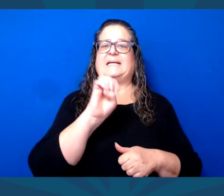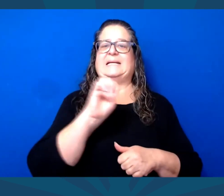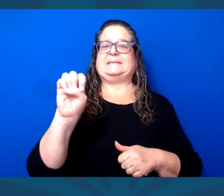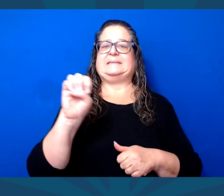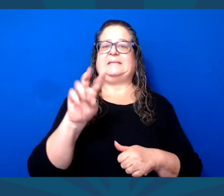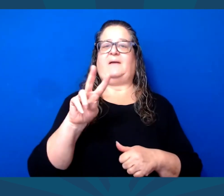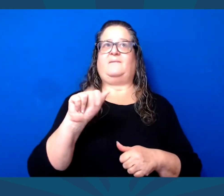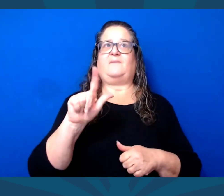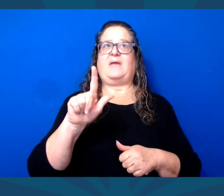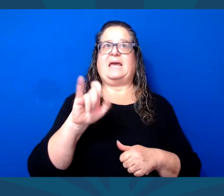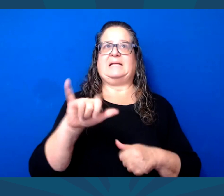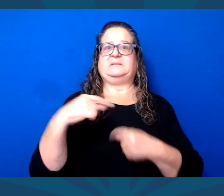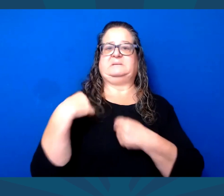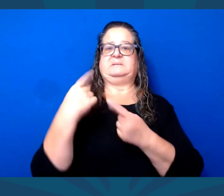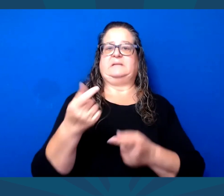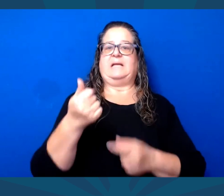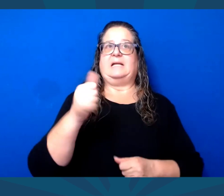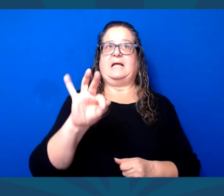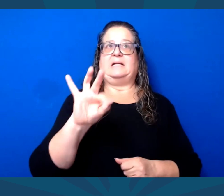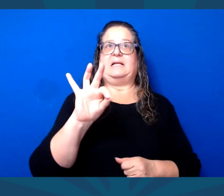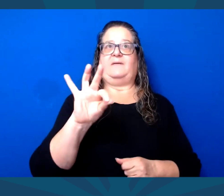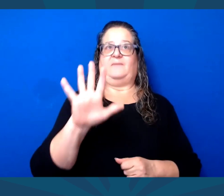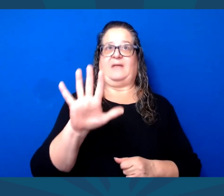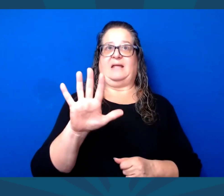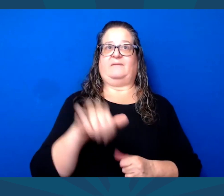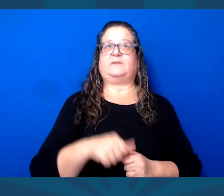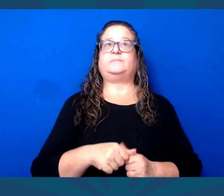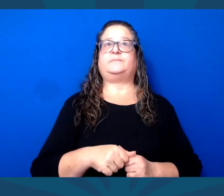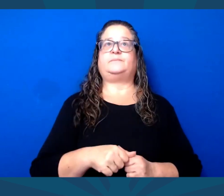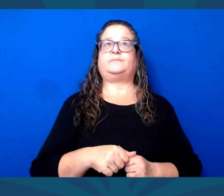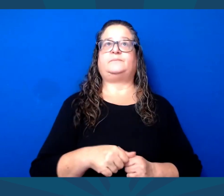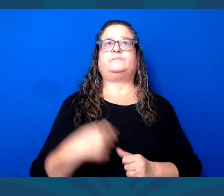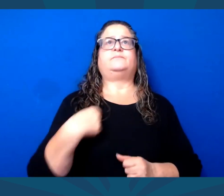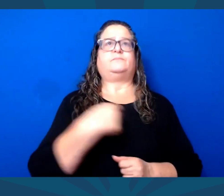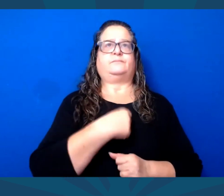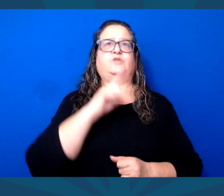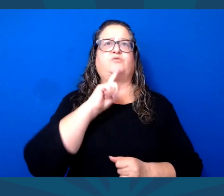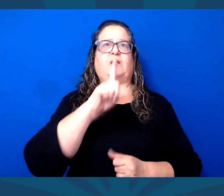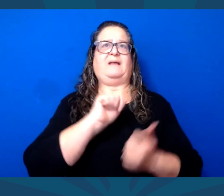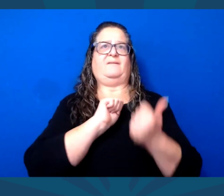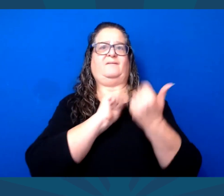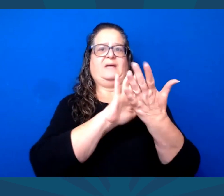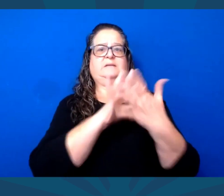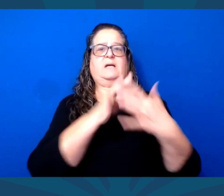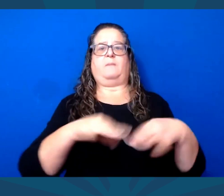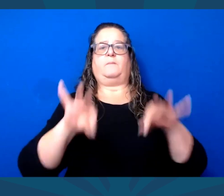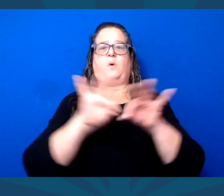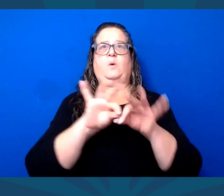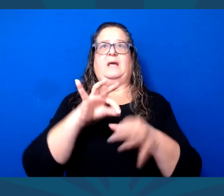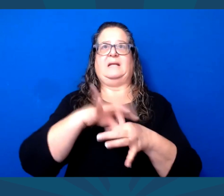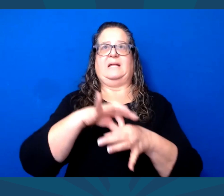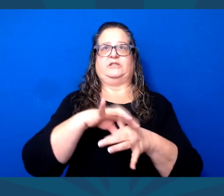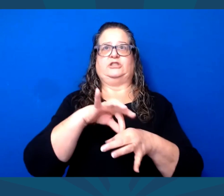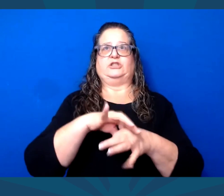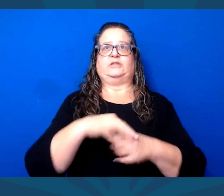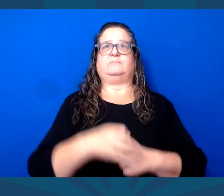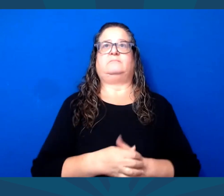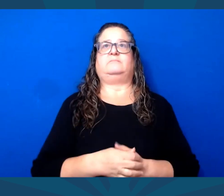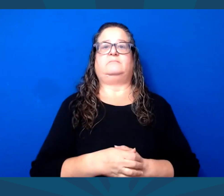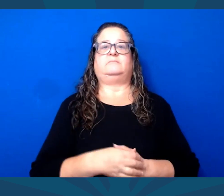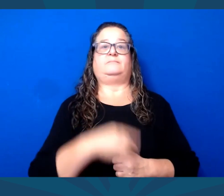pivotal election. I want to be your representative because I am convinced that the greatest threats